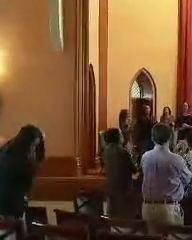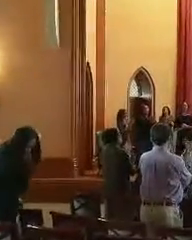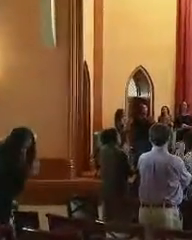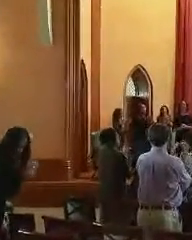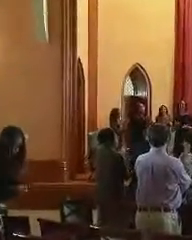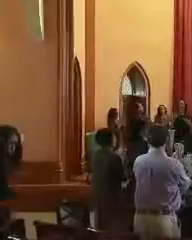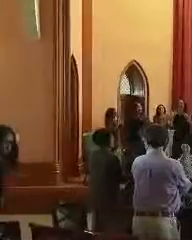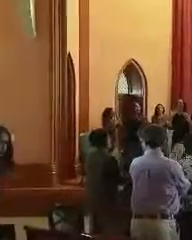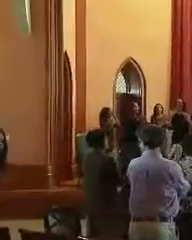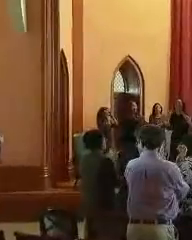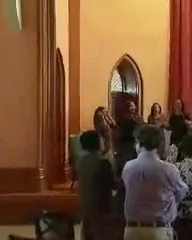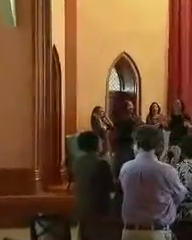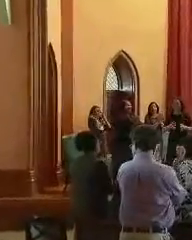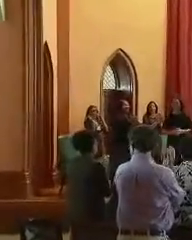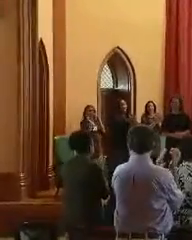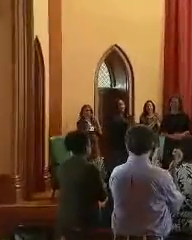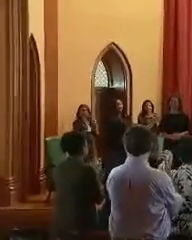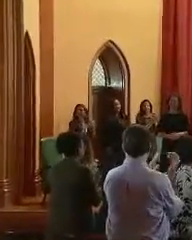Thank you.